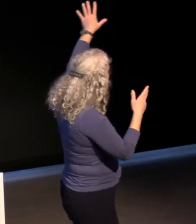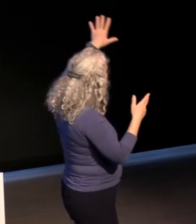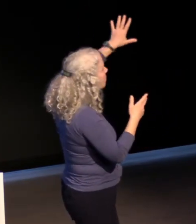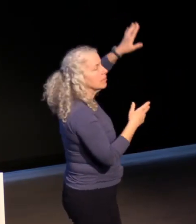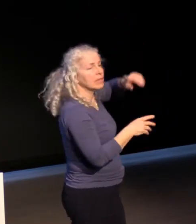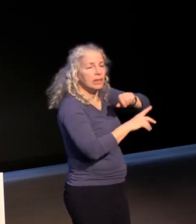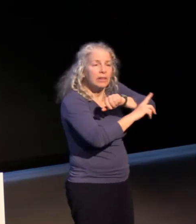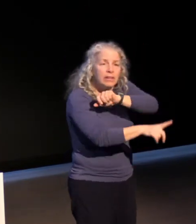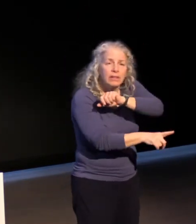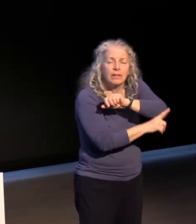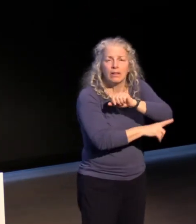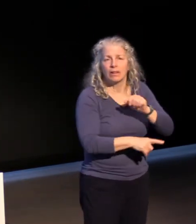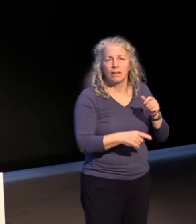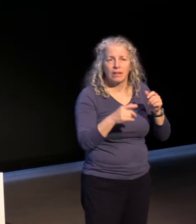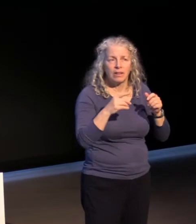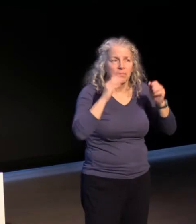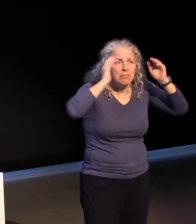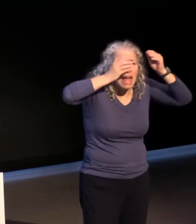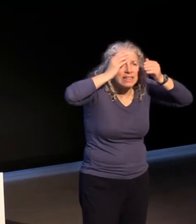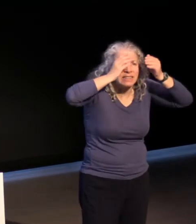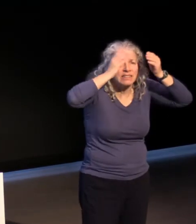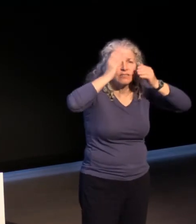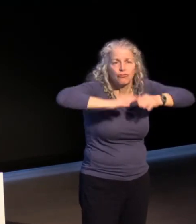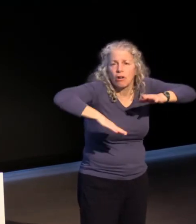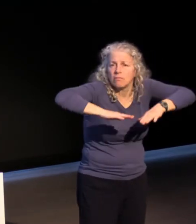masks. You've probably seen a map like this somewhere on the wall.